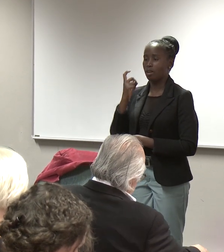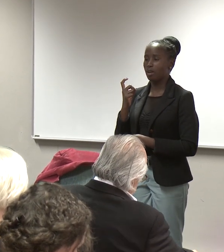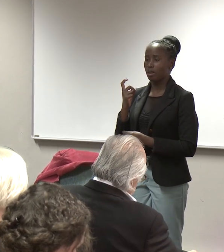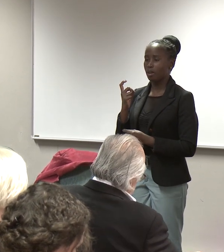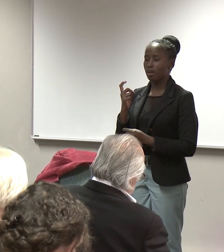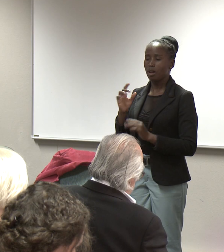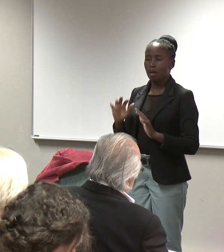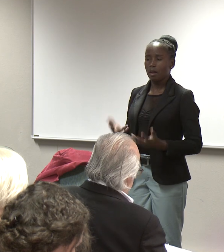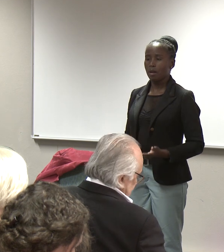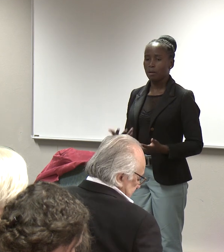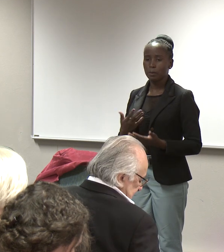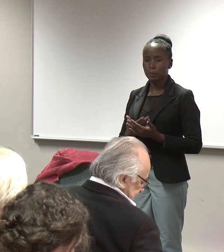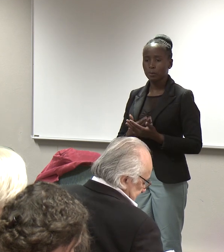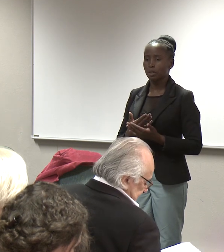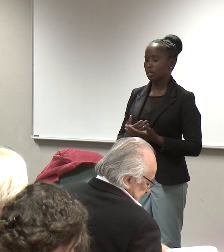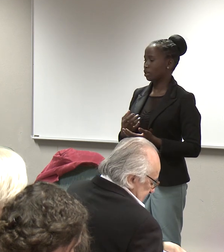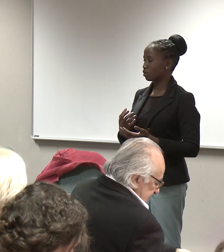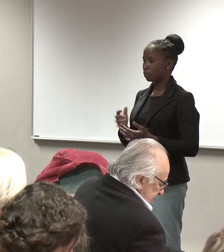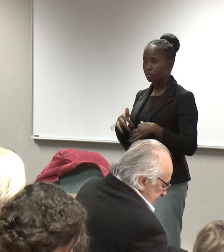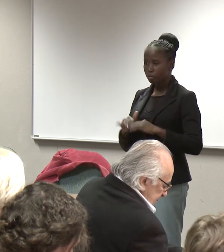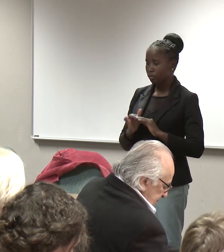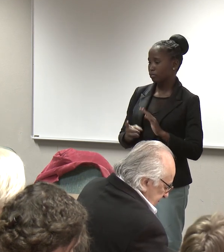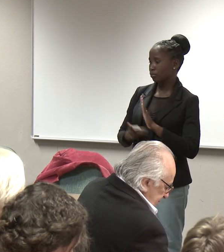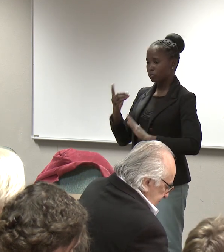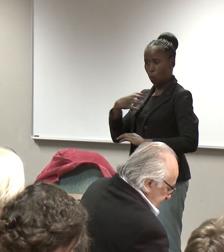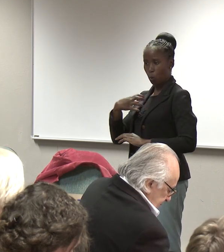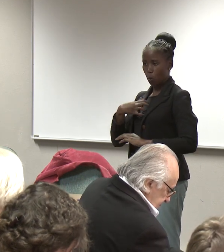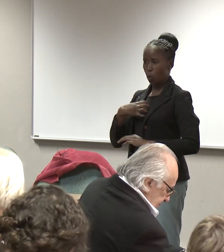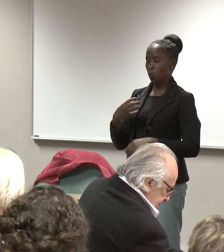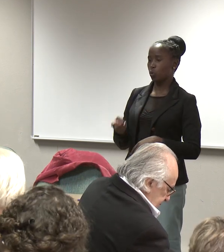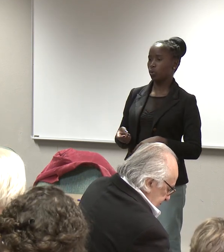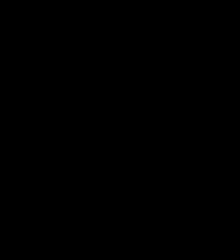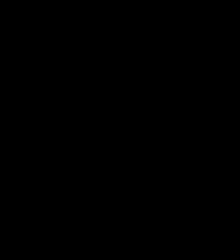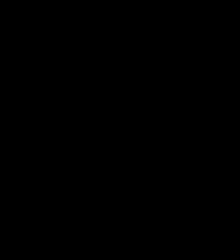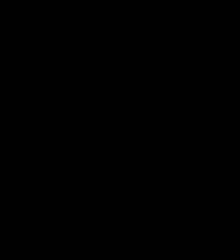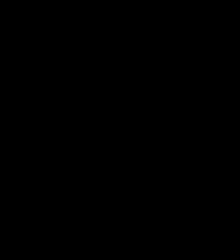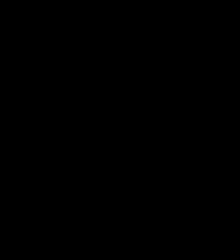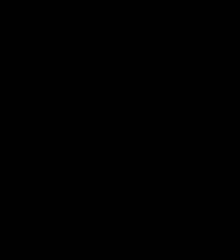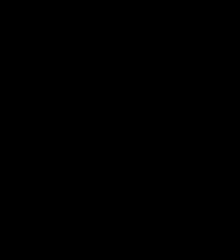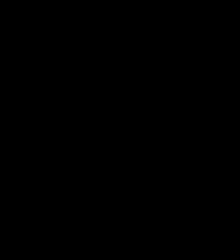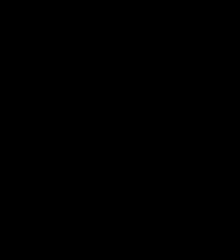and develop our own practice, our own praxis further.